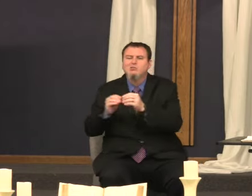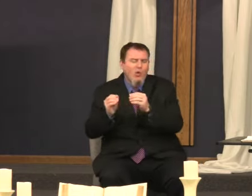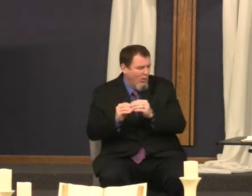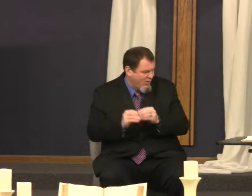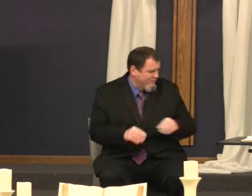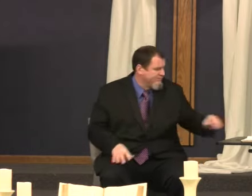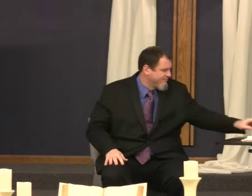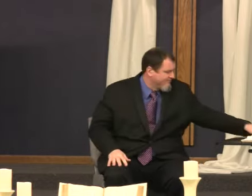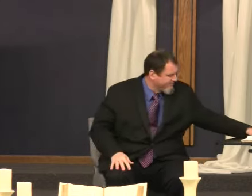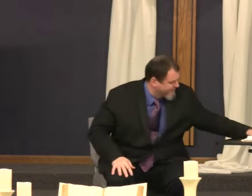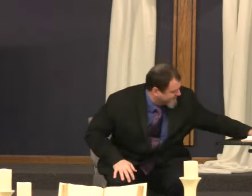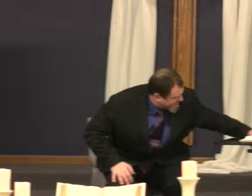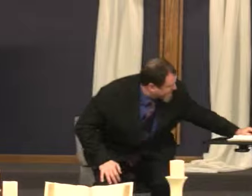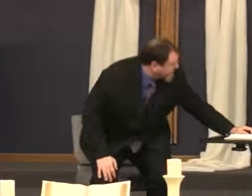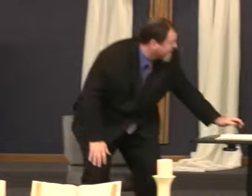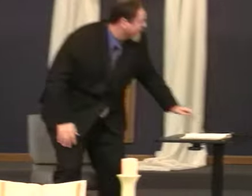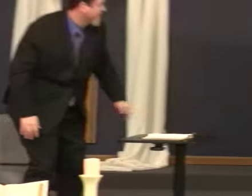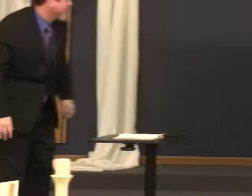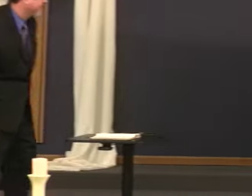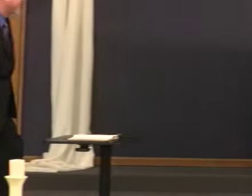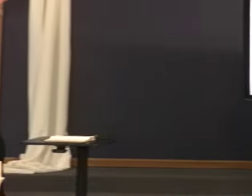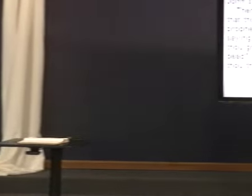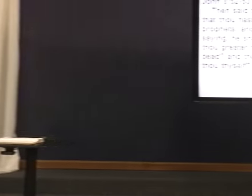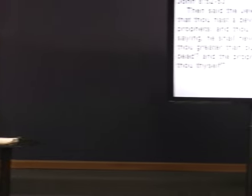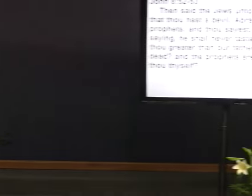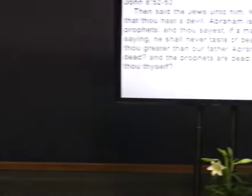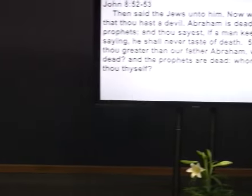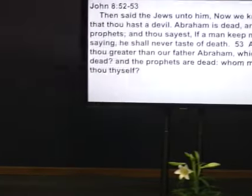That still didn't satisfy them. They asked him more questions.